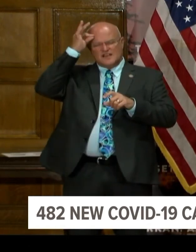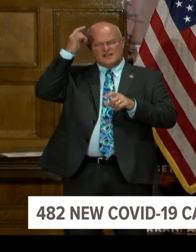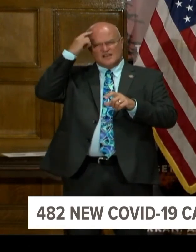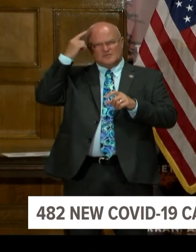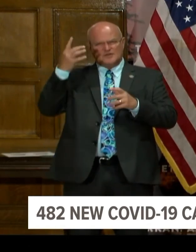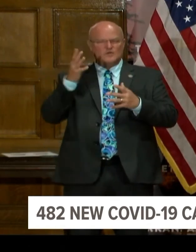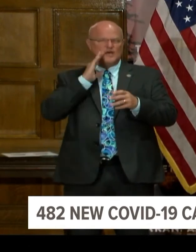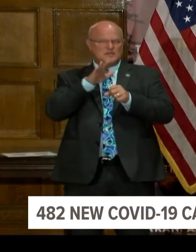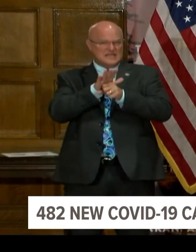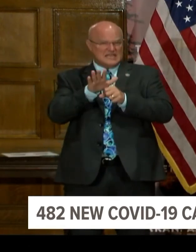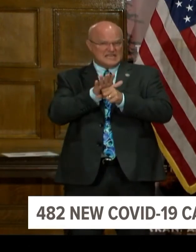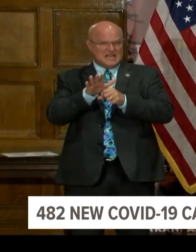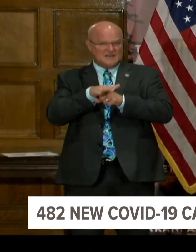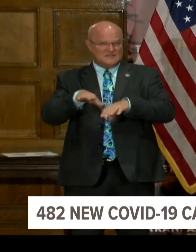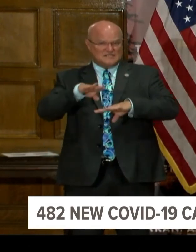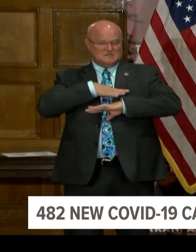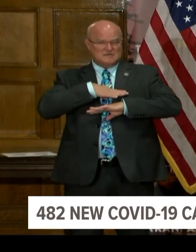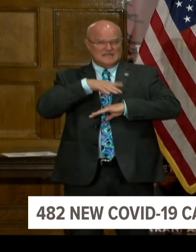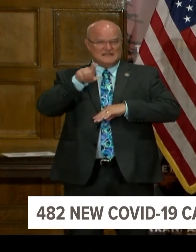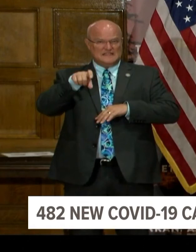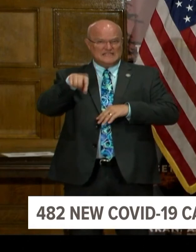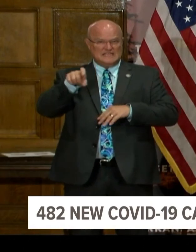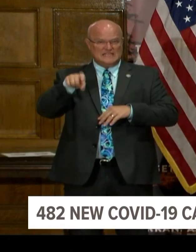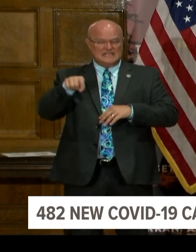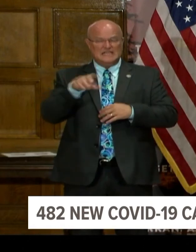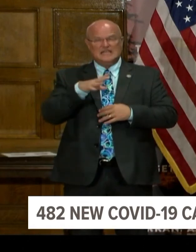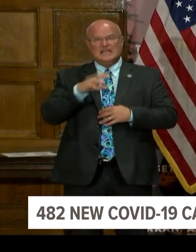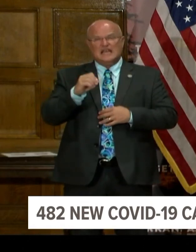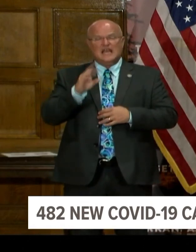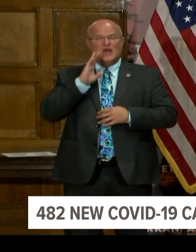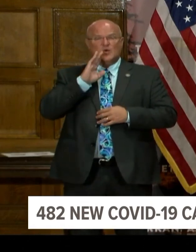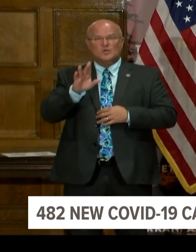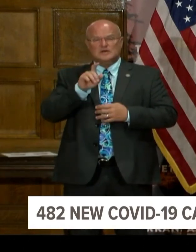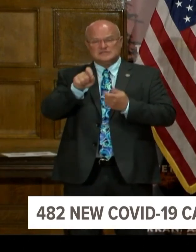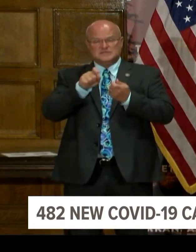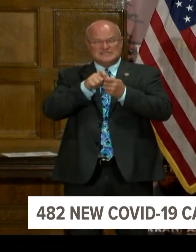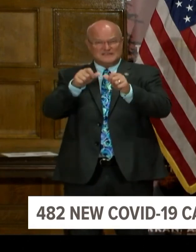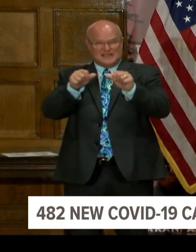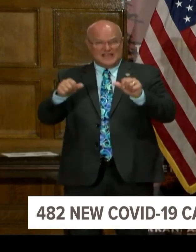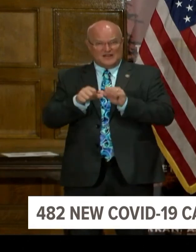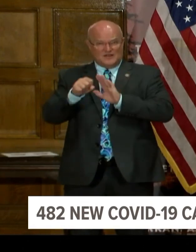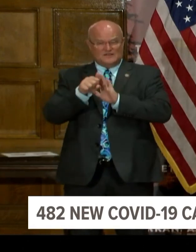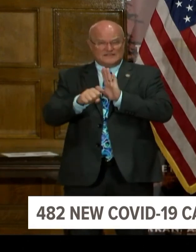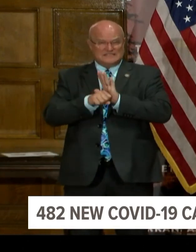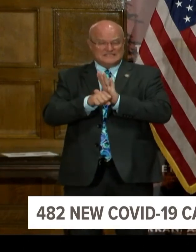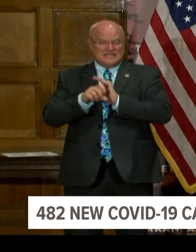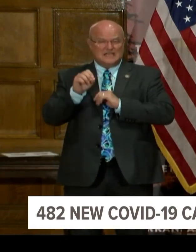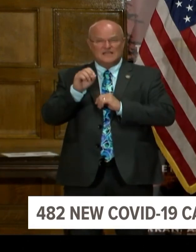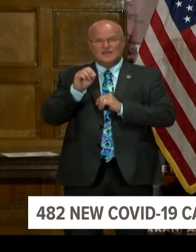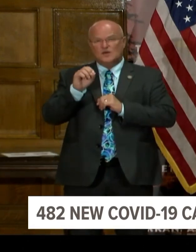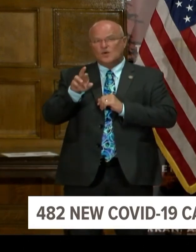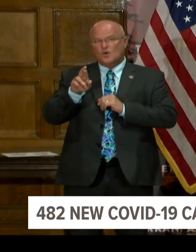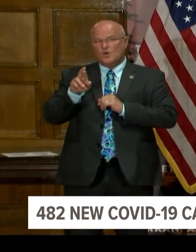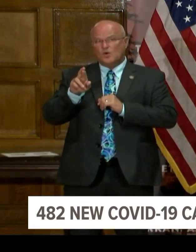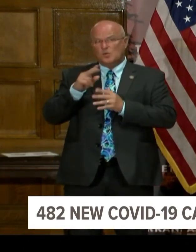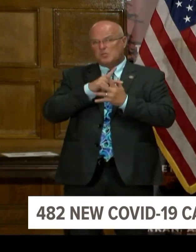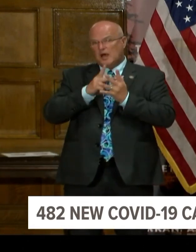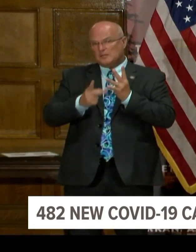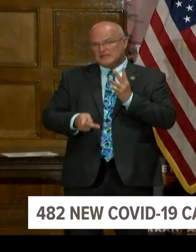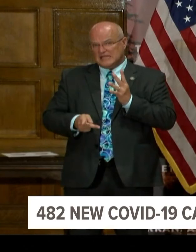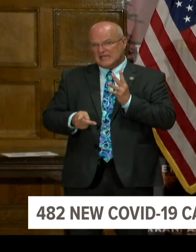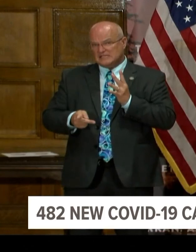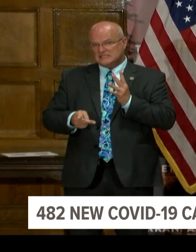Will that be enough to meet the needs of the community? And will a certain area of the state or group or